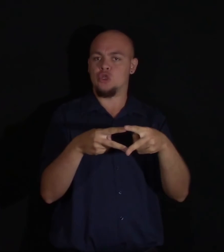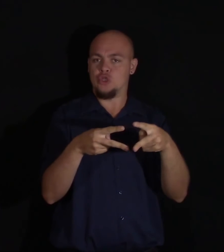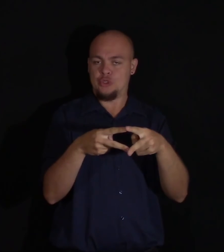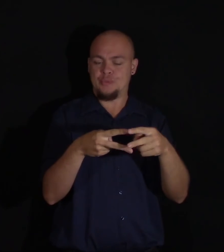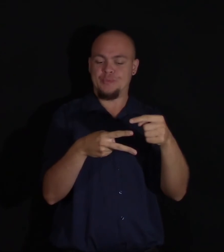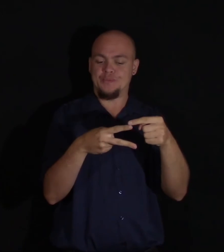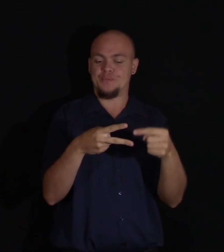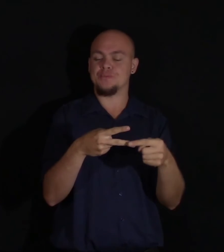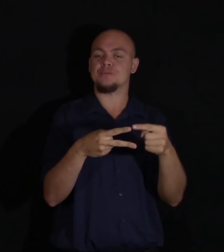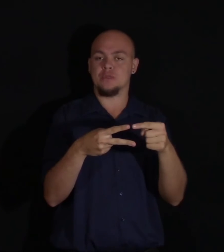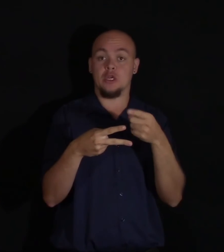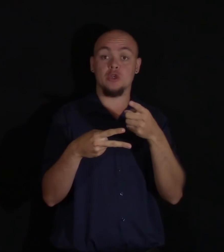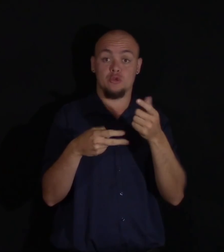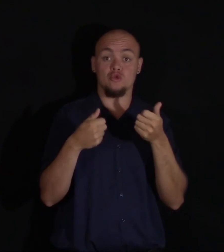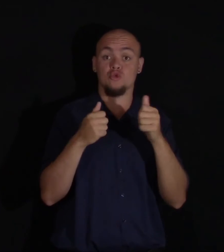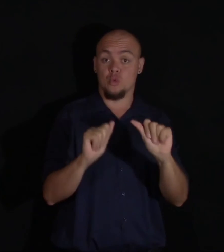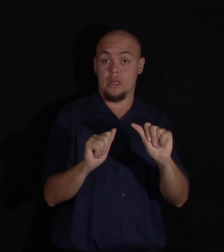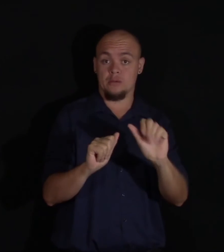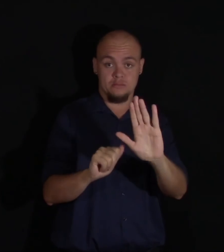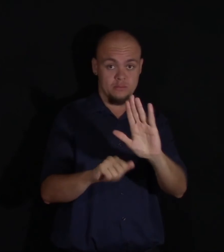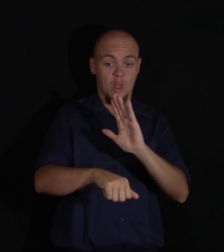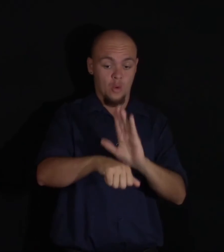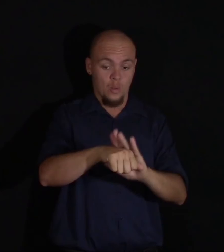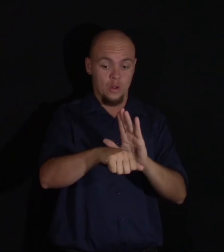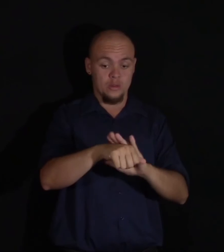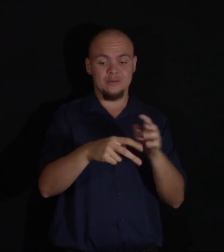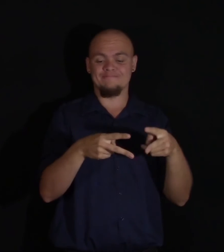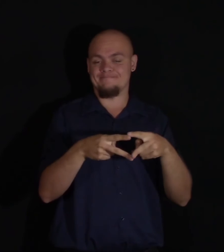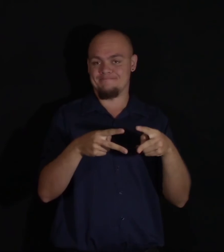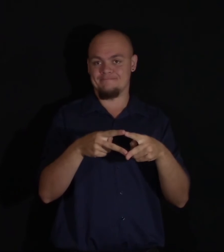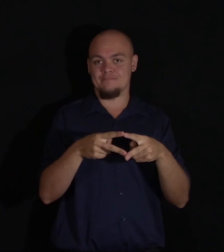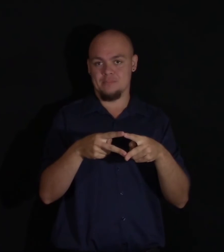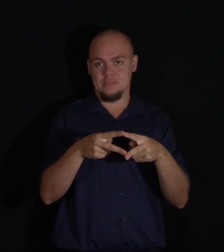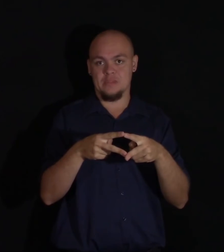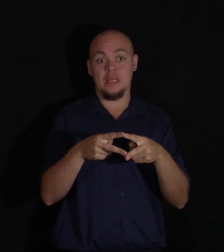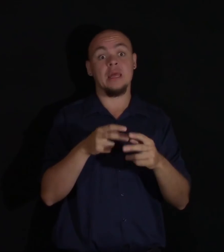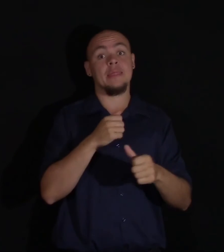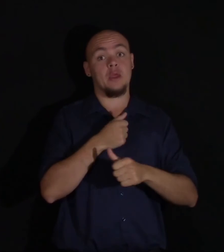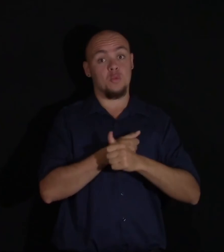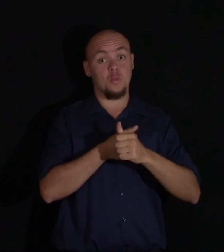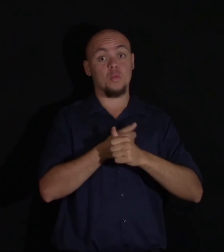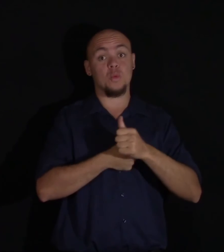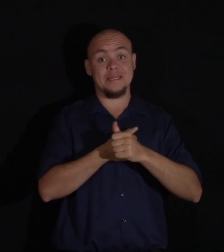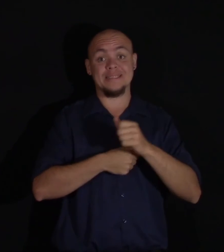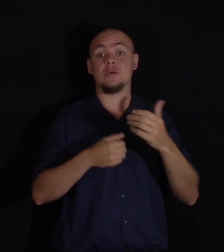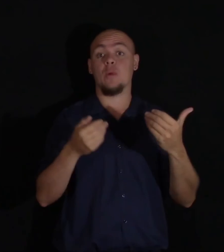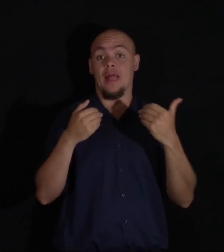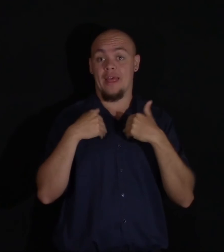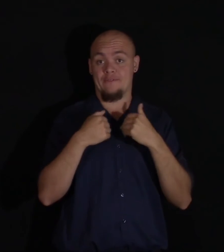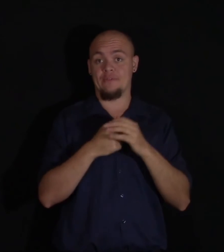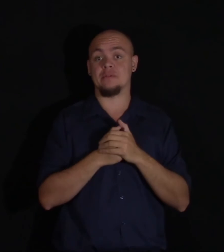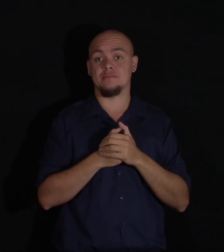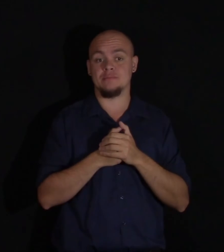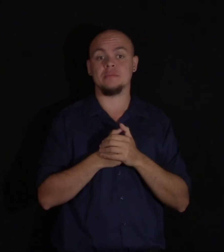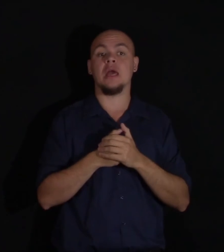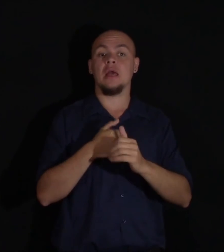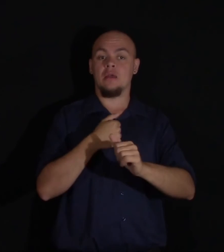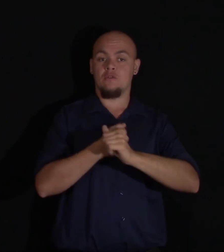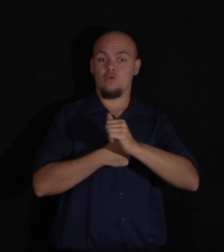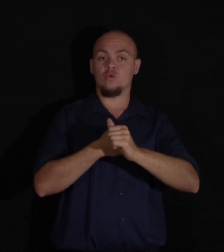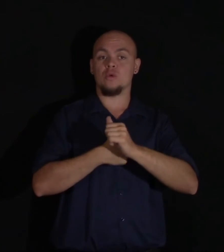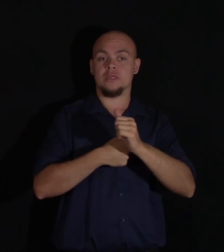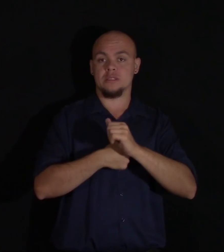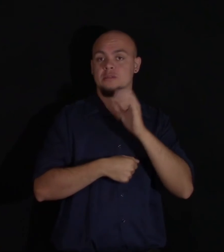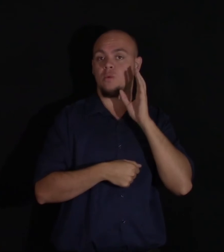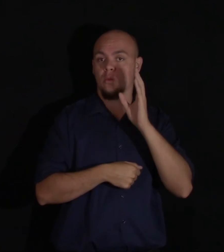try. Now, I'm going to warn you, these will require some risk. You're going to take a little bit of risk here.